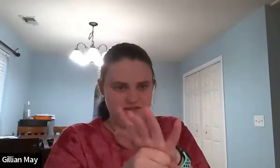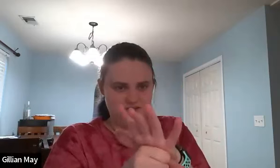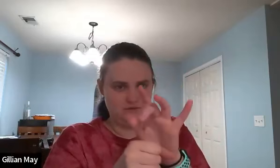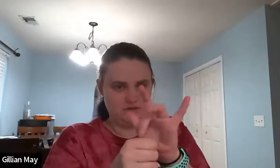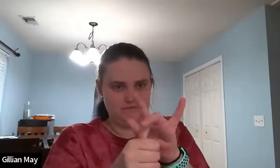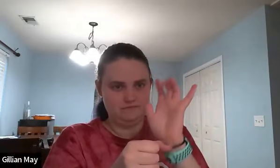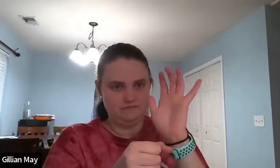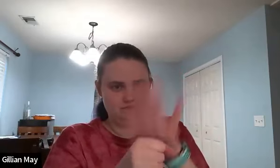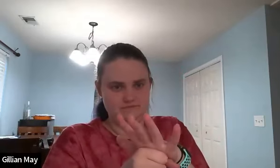Soda.